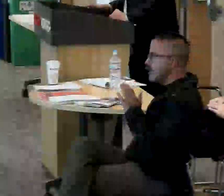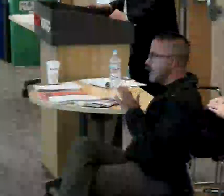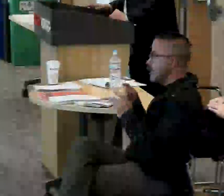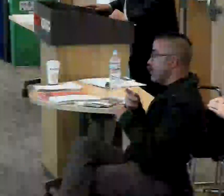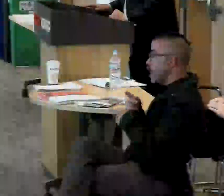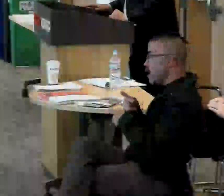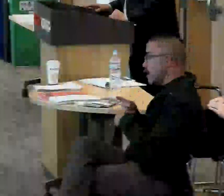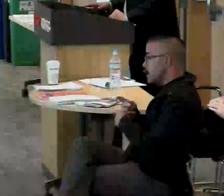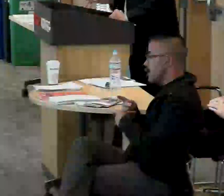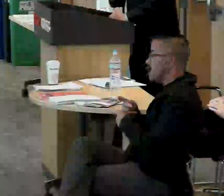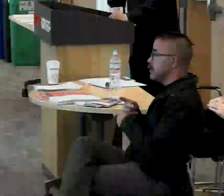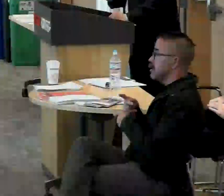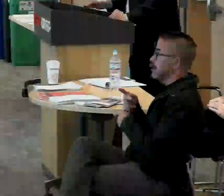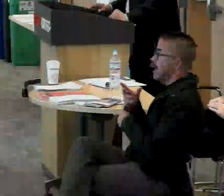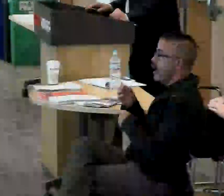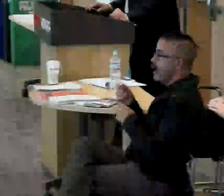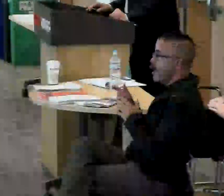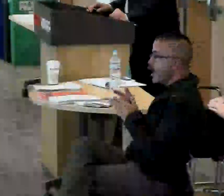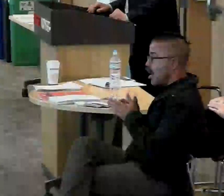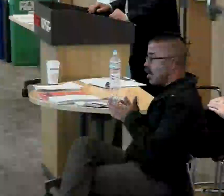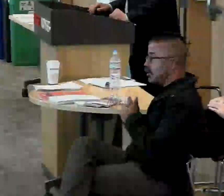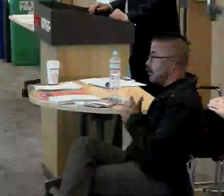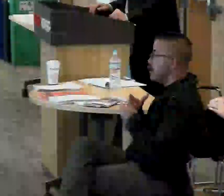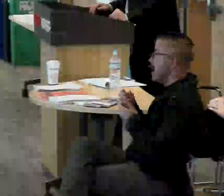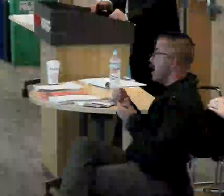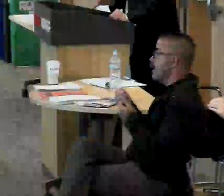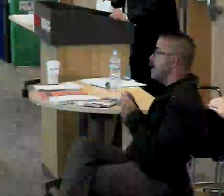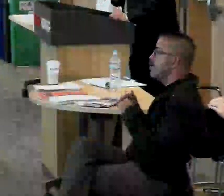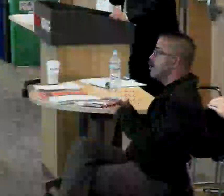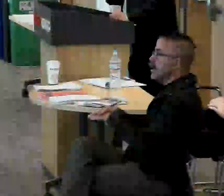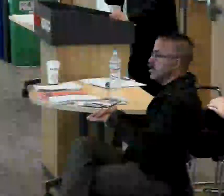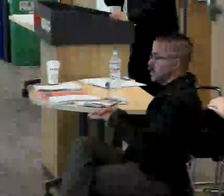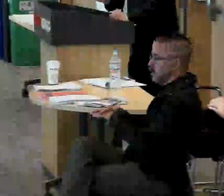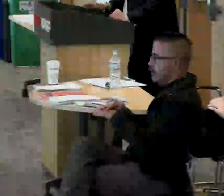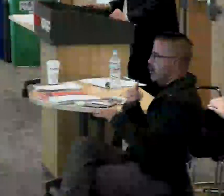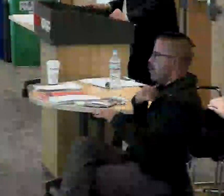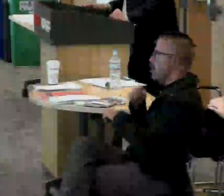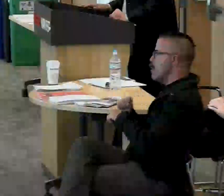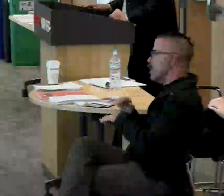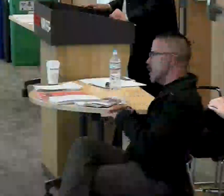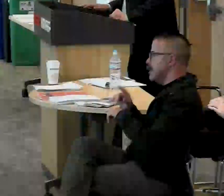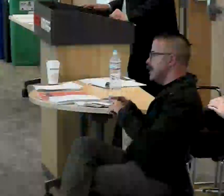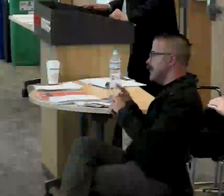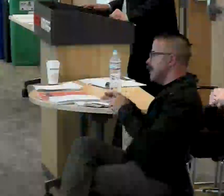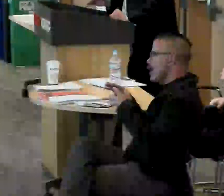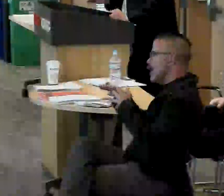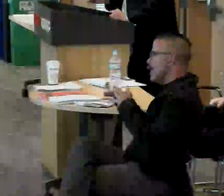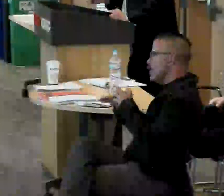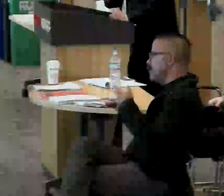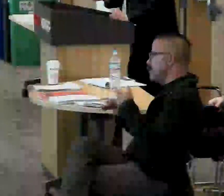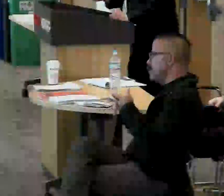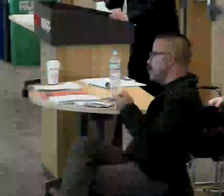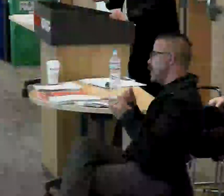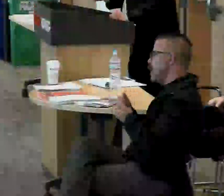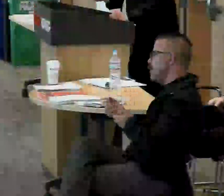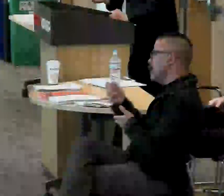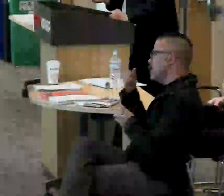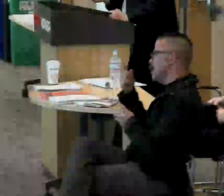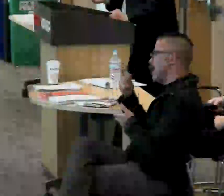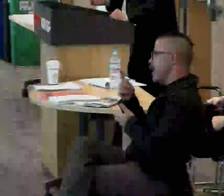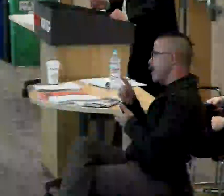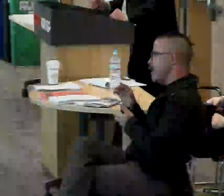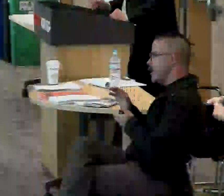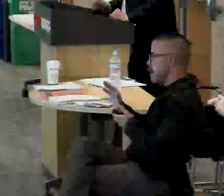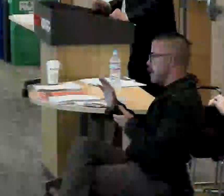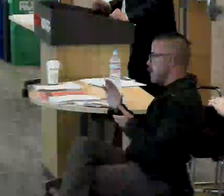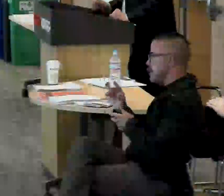practices, and integration. So we're working across multiple different levels to try to work to understand the needs of these